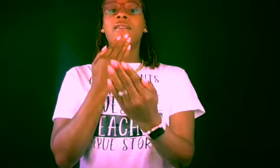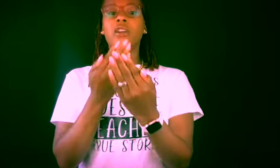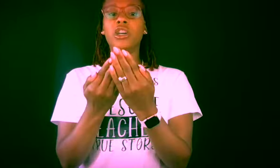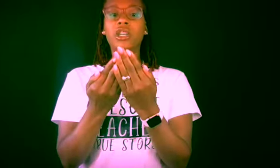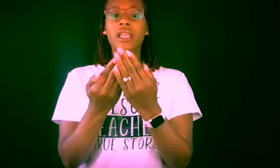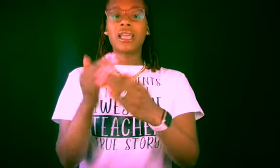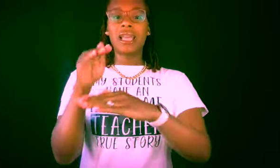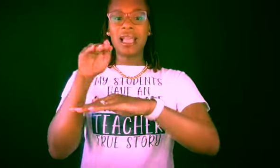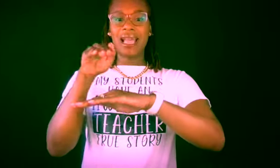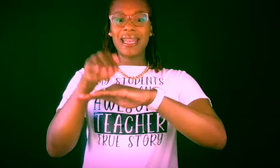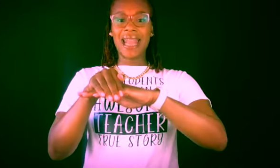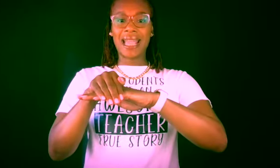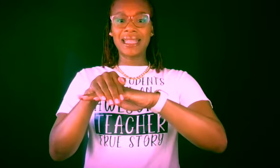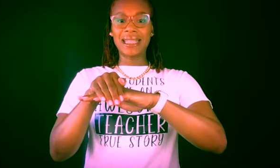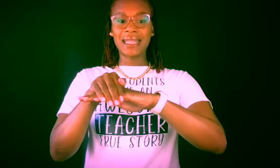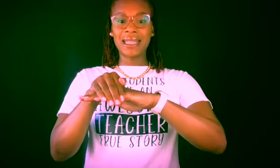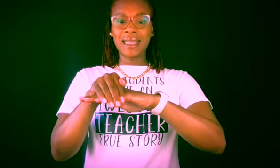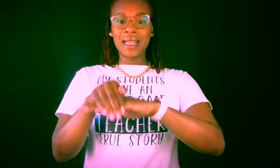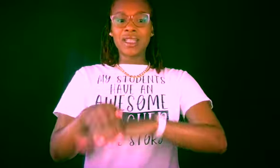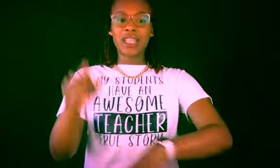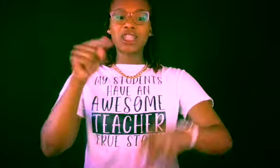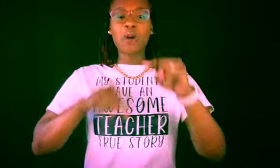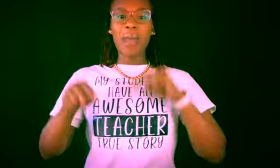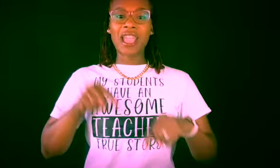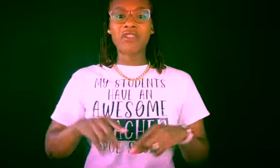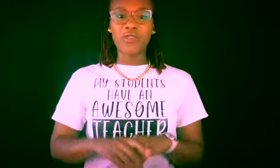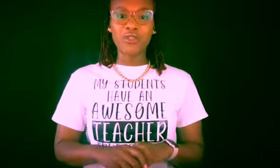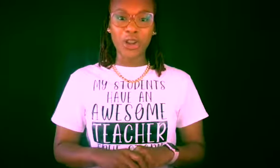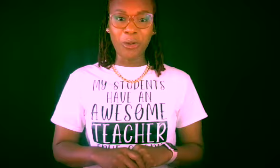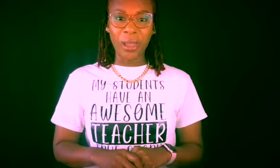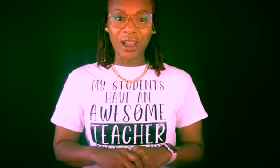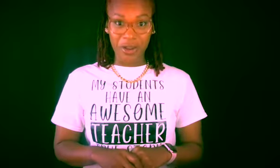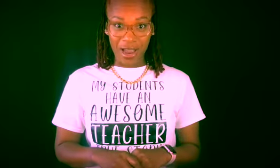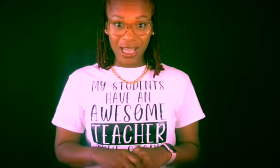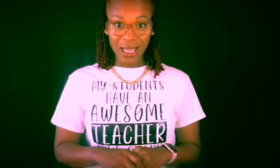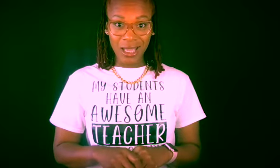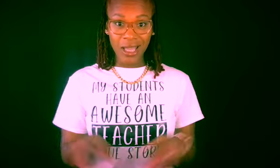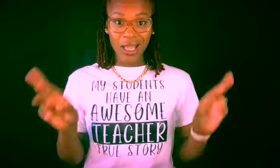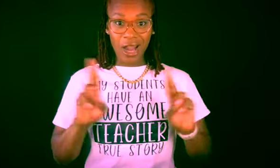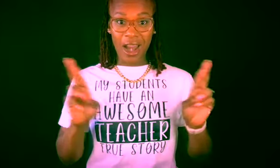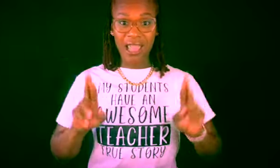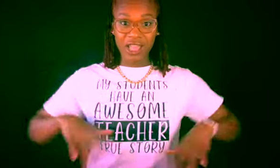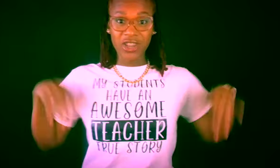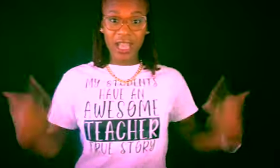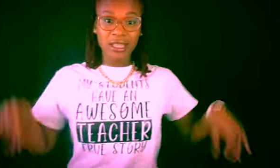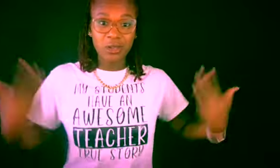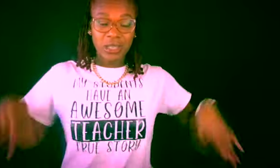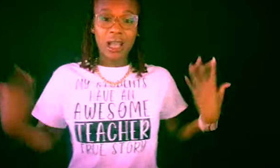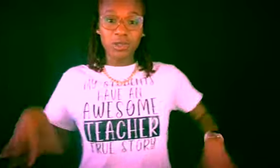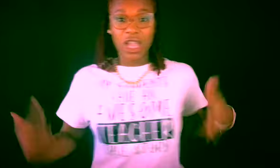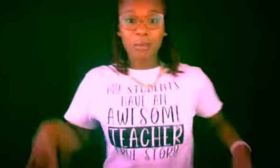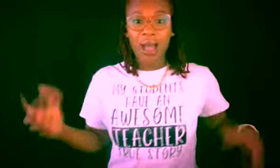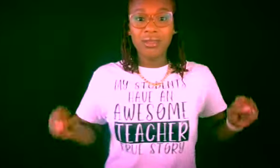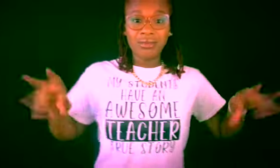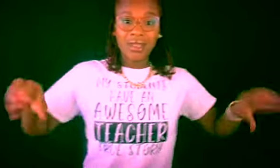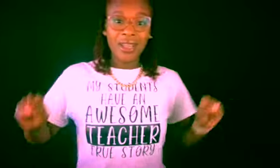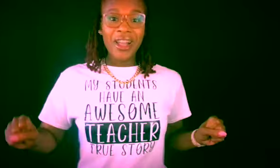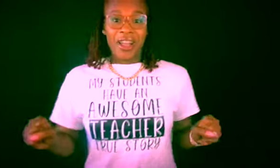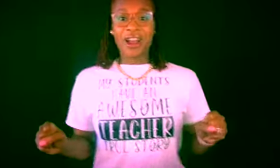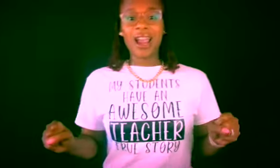Good night. So let's go back and review real quick. Are you ready? All right, get your hands loosened up, shake them out. All right, let's